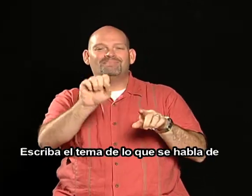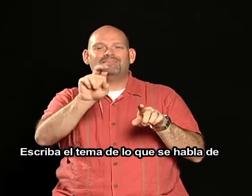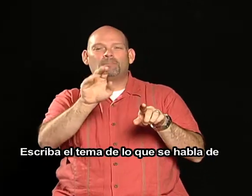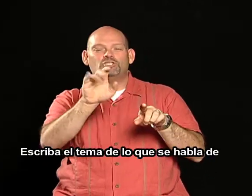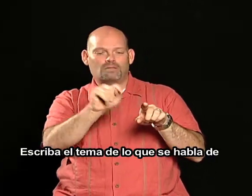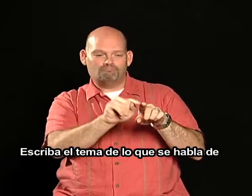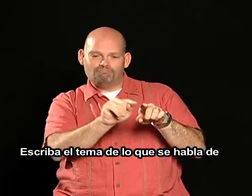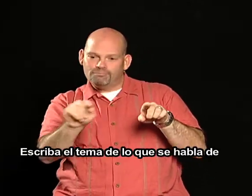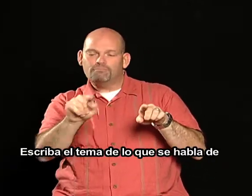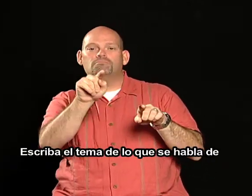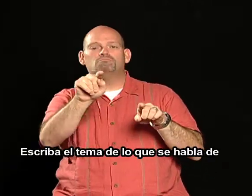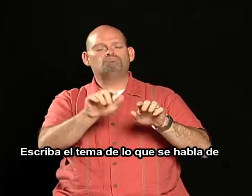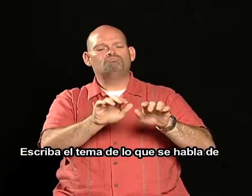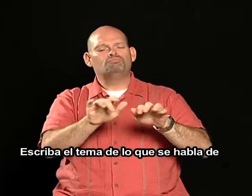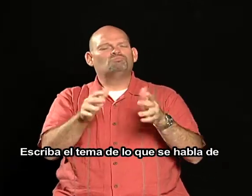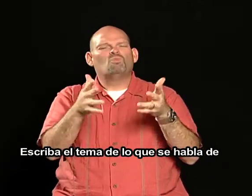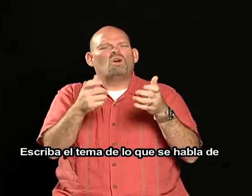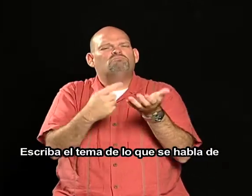Type in the subject of what you will talk about.